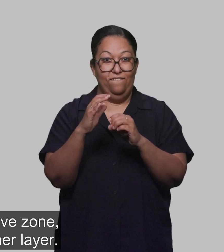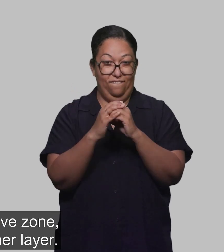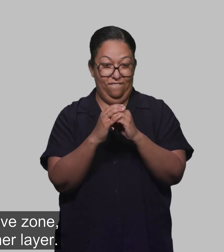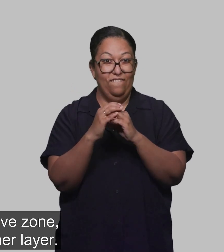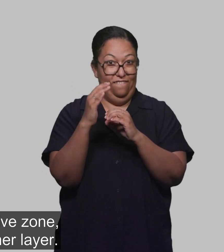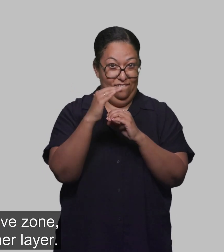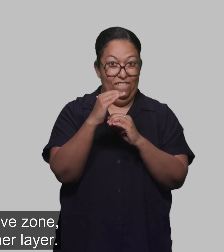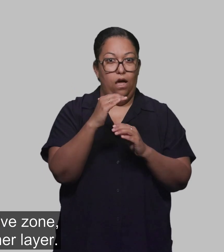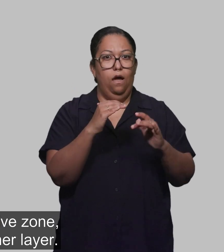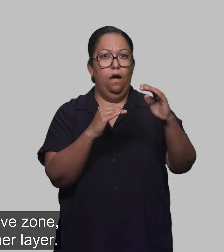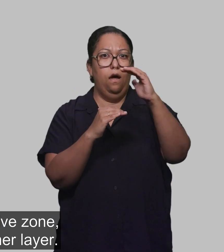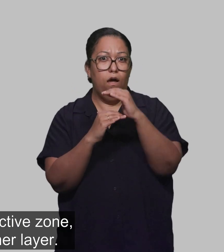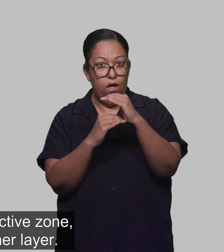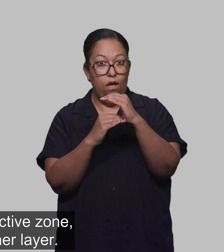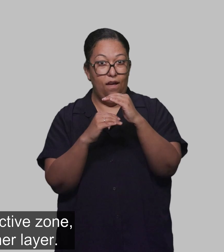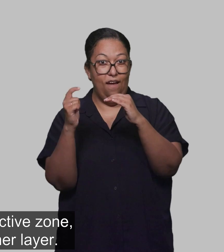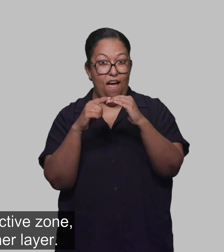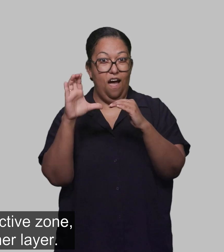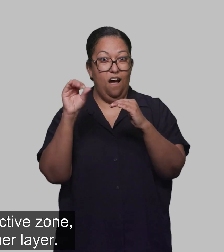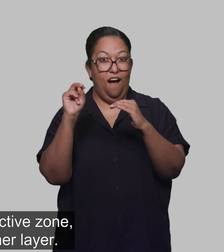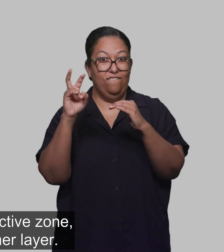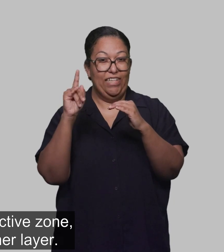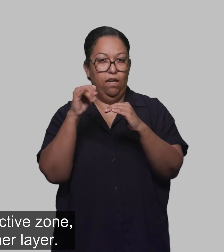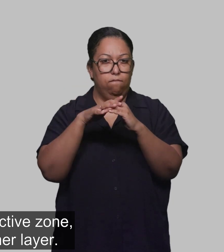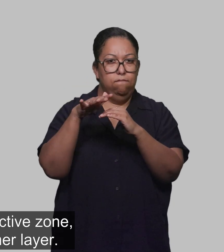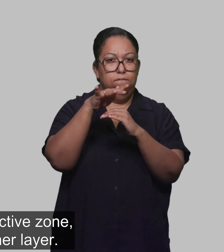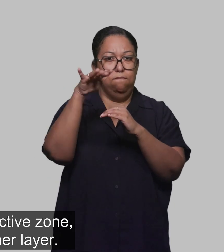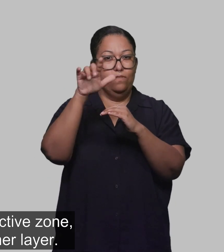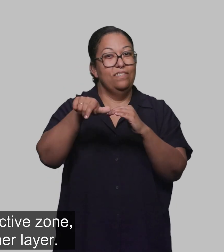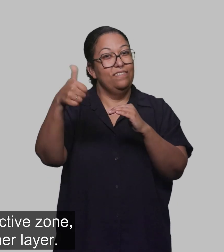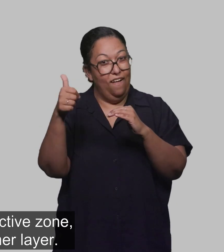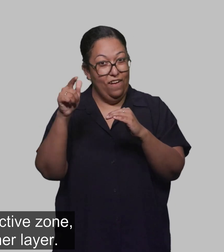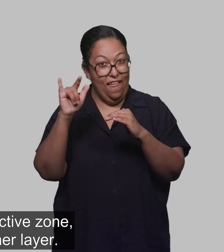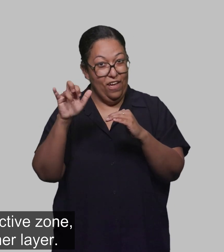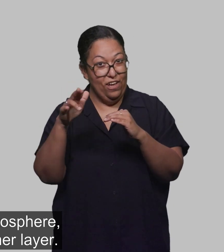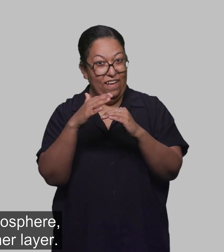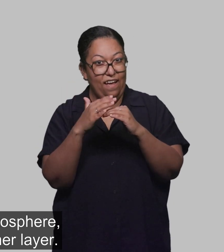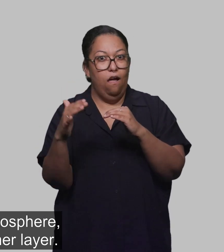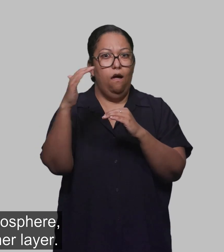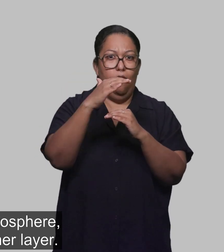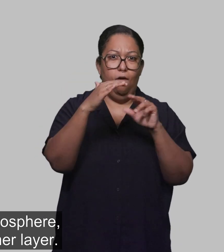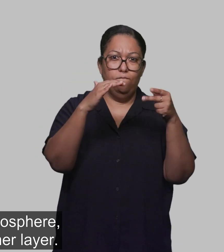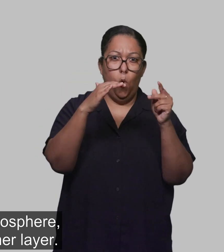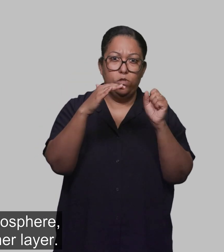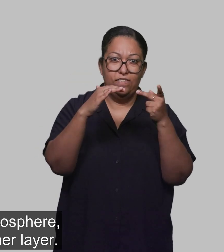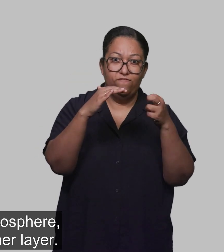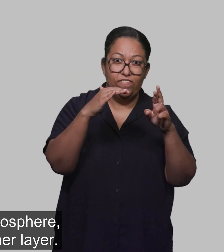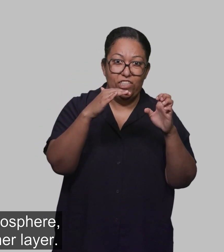zone, which is another layer. It has the convective zone, which is another layer. It has